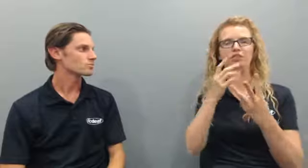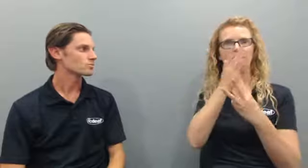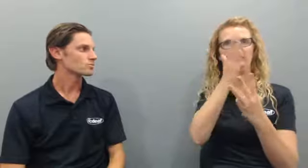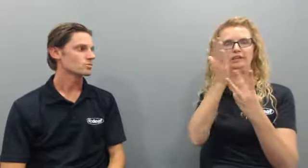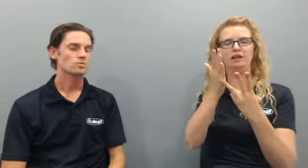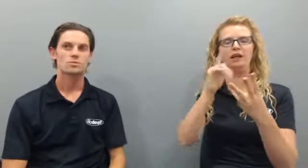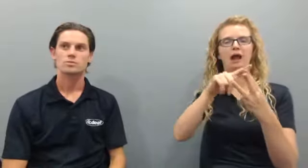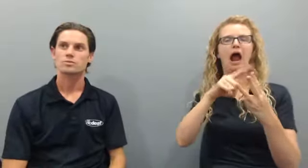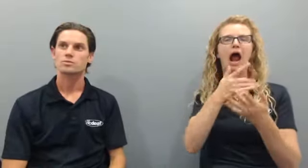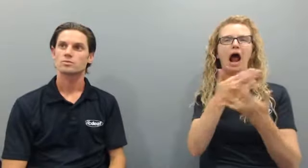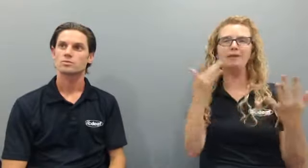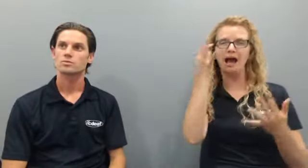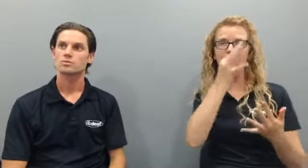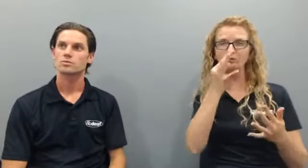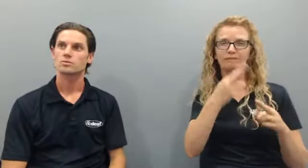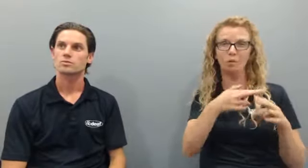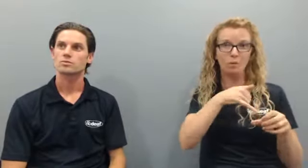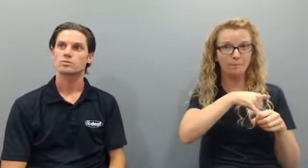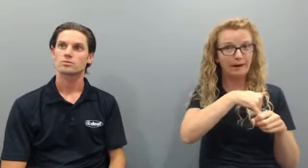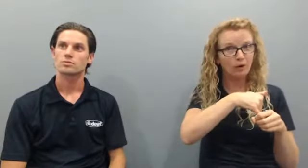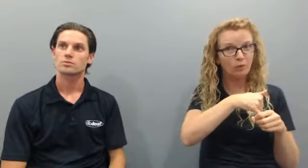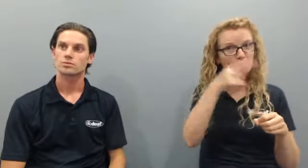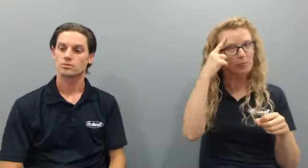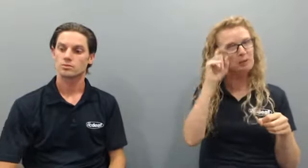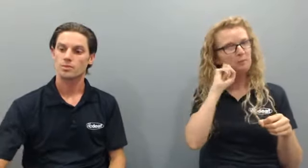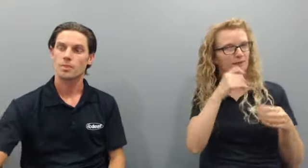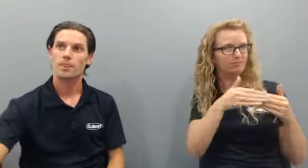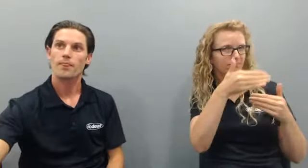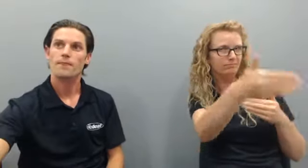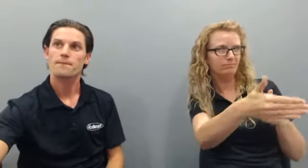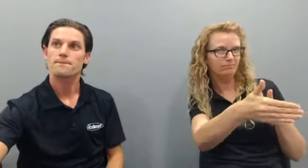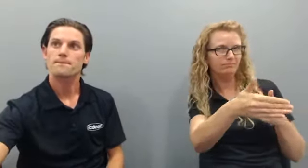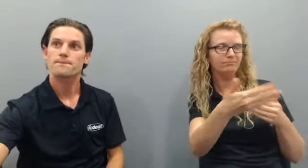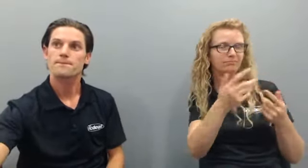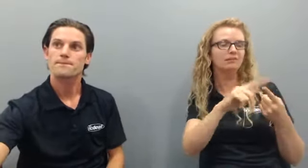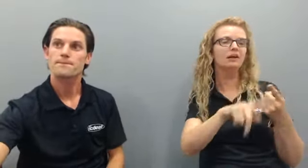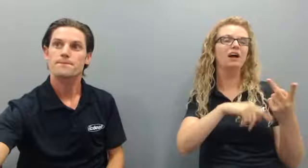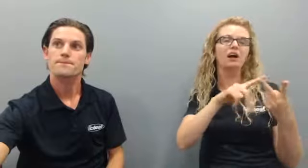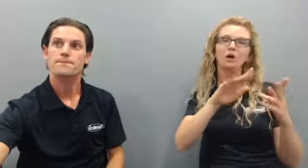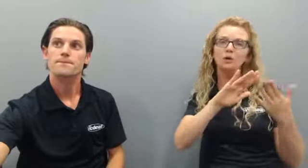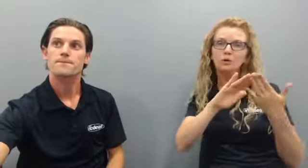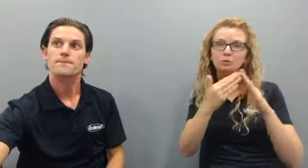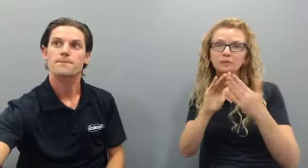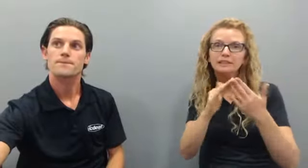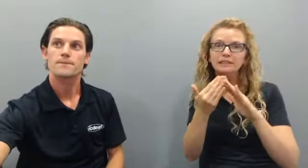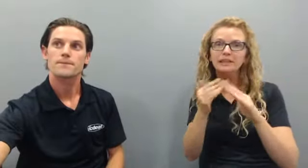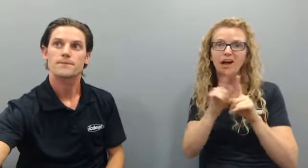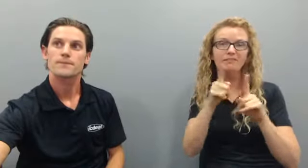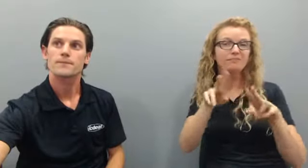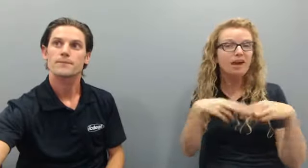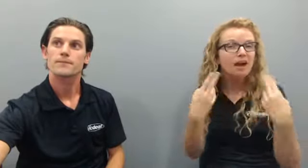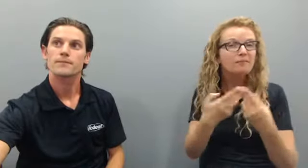want before you go. You need to think about how many hours for medical interpreting you think you'll need, how many hours